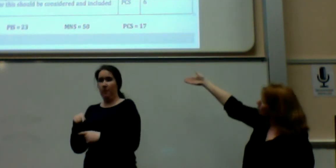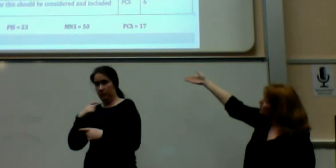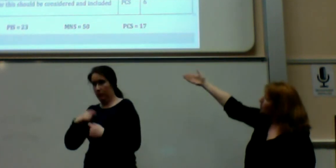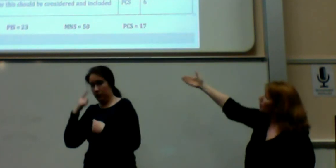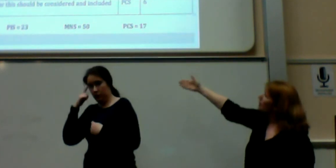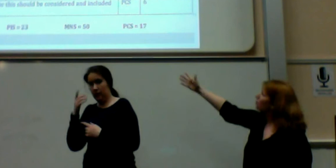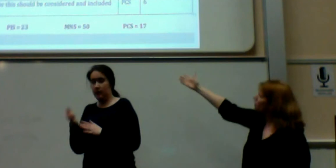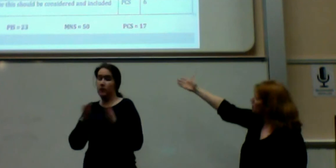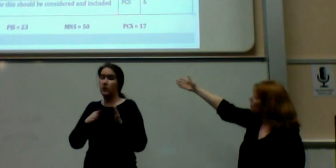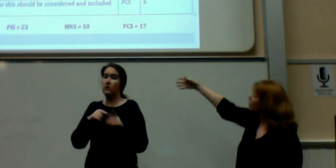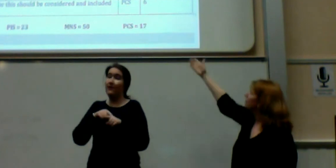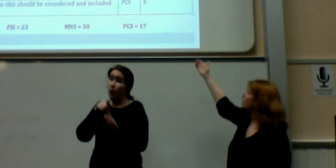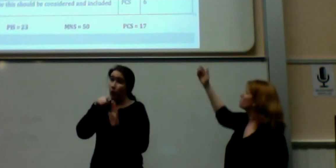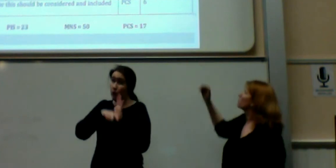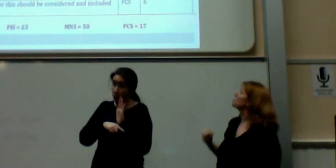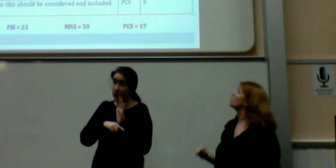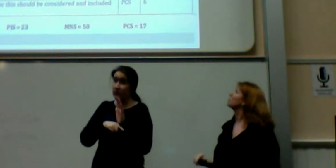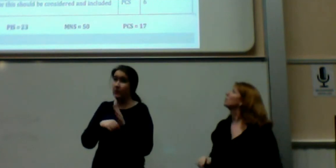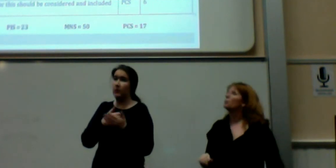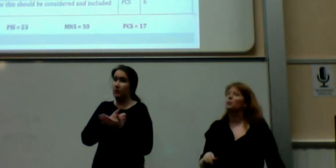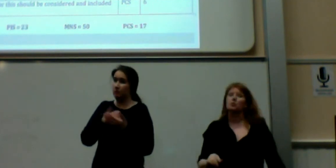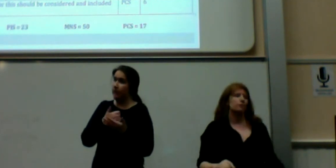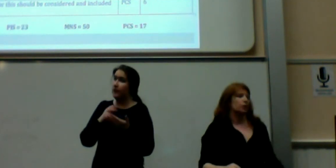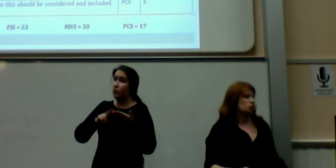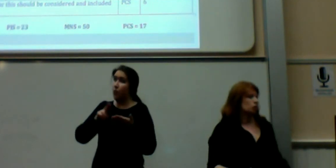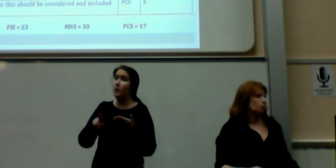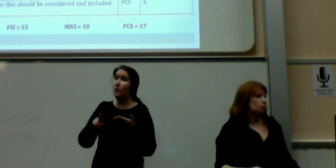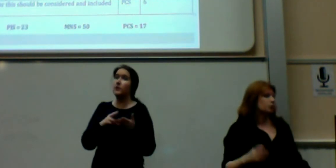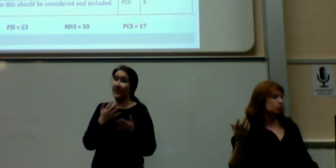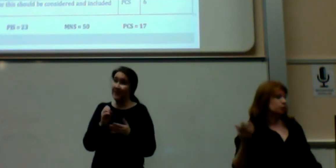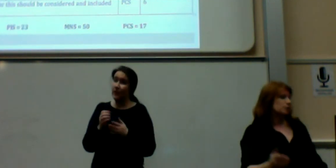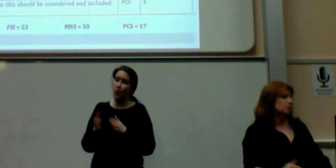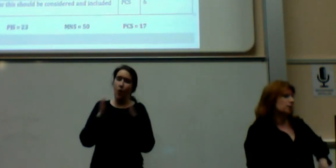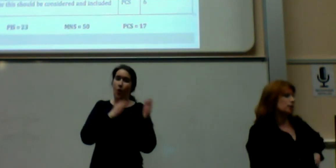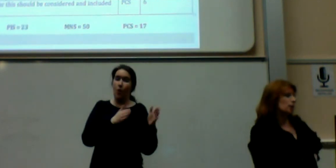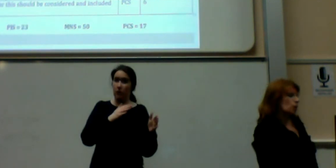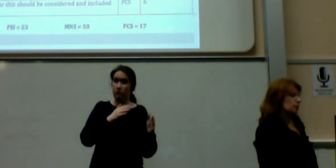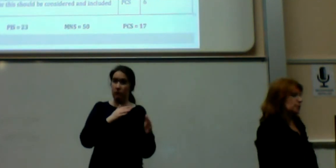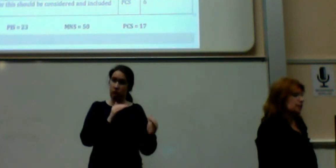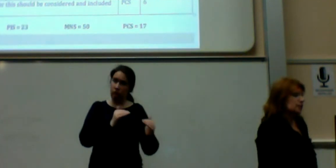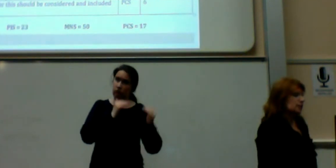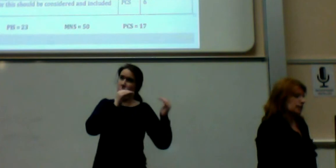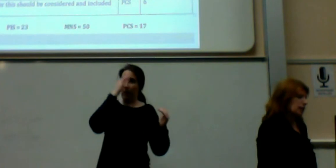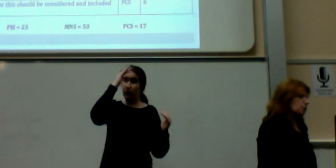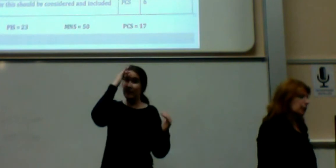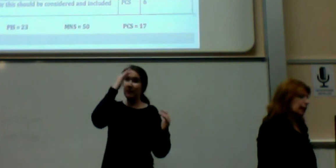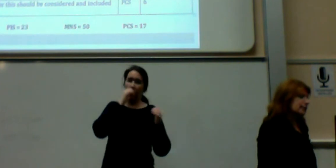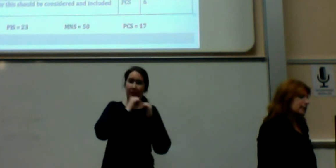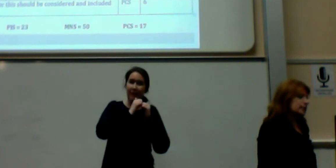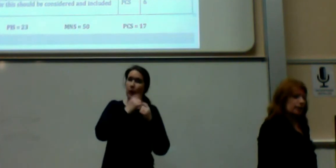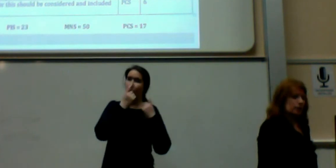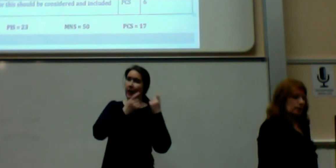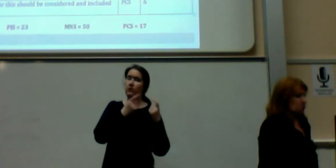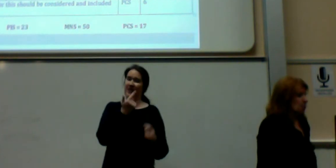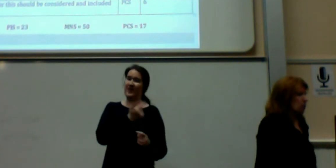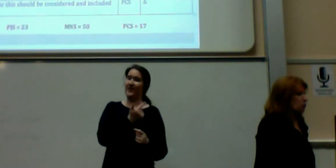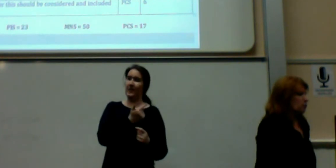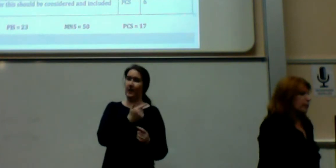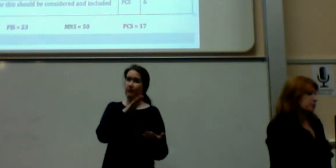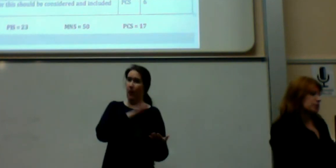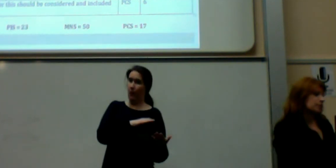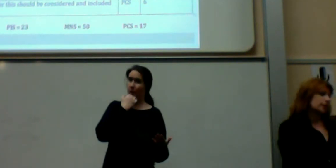norm schema 50, and then personal post-conventional or principled reasoning was 17. So what I did, and not to